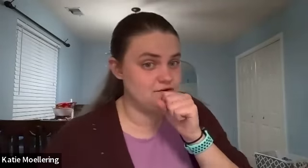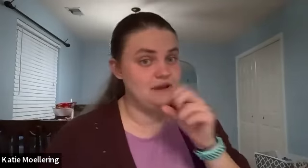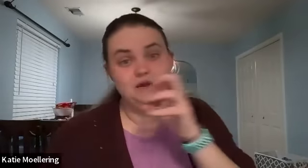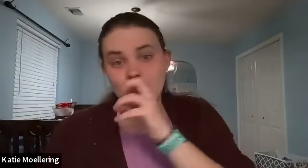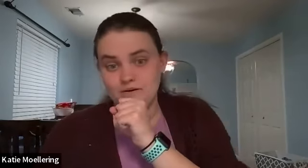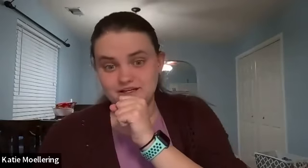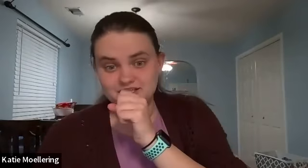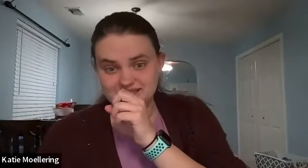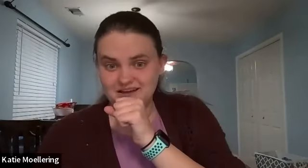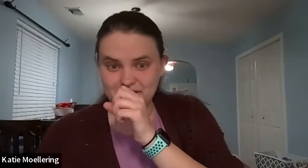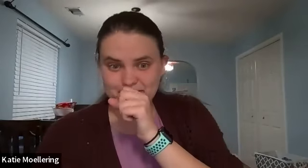fruit and orange as the color.